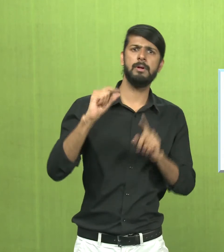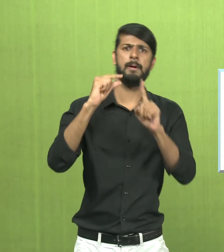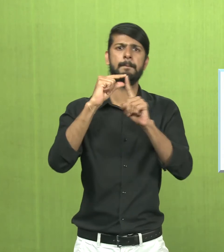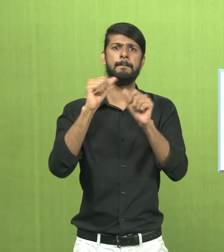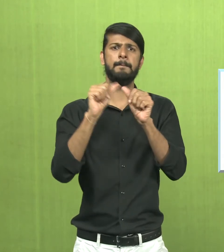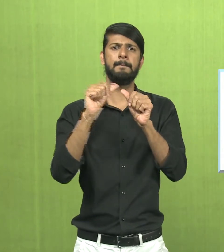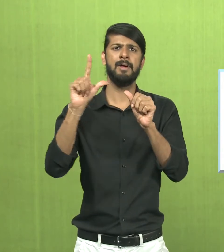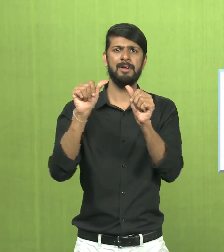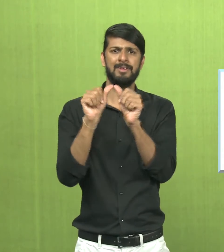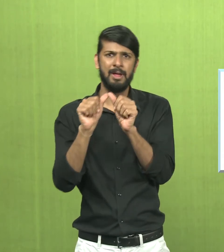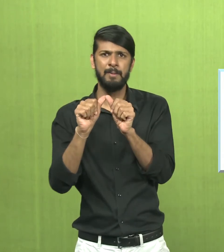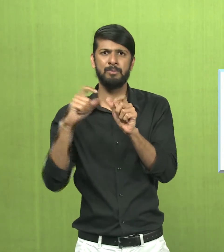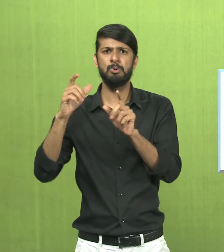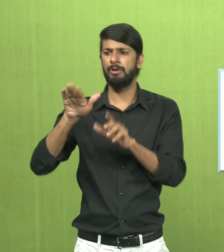This is made during the Pala dynasty.